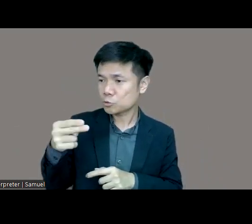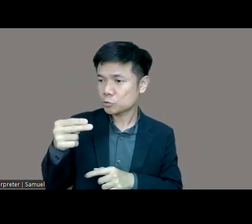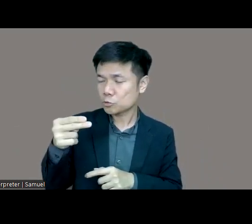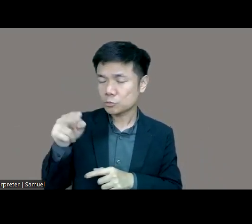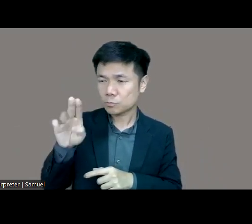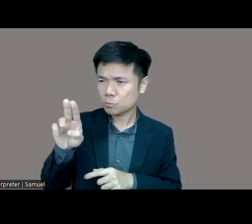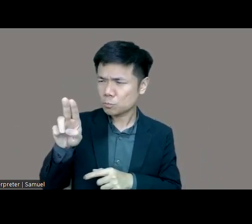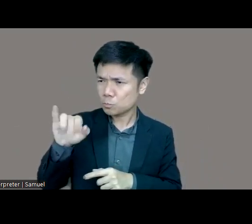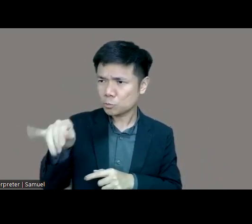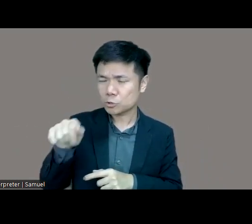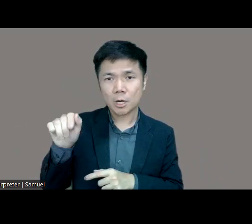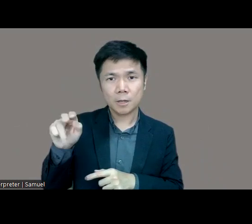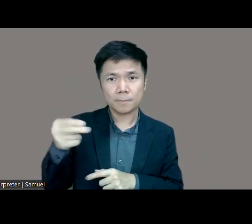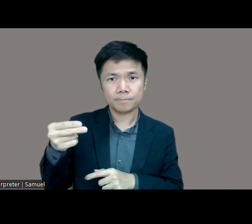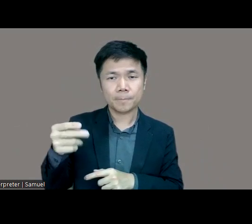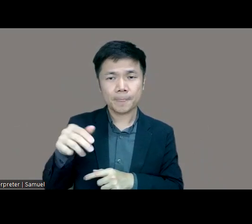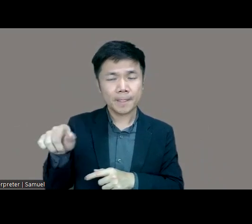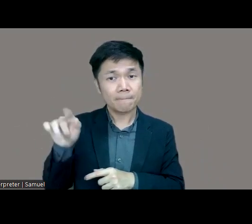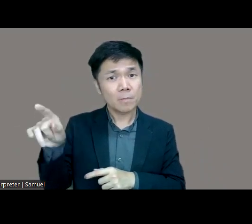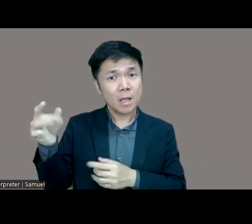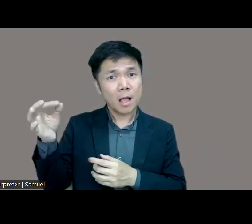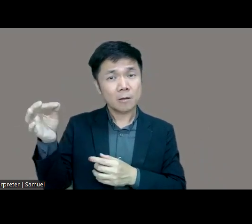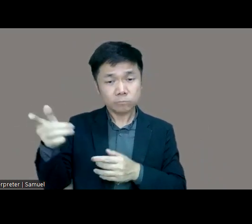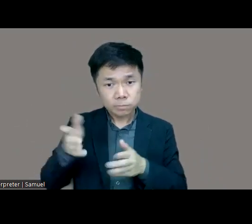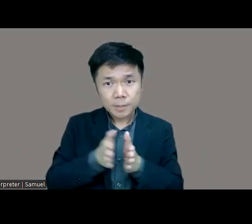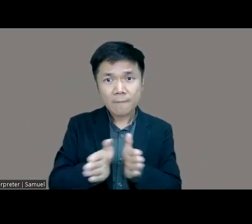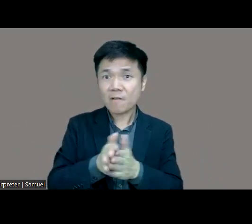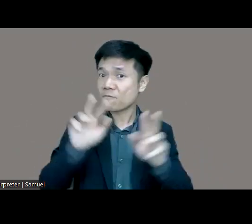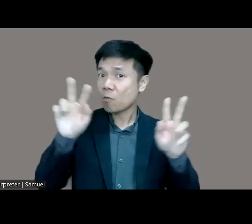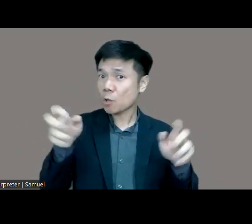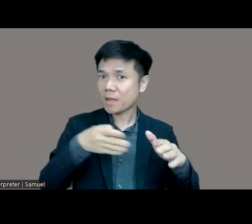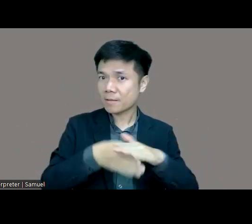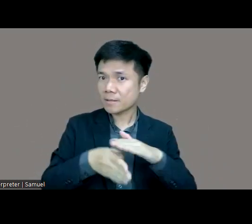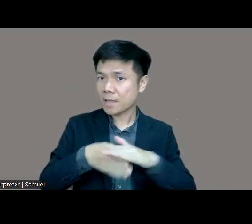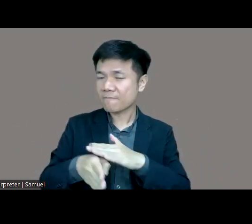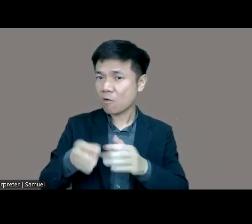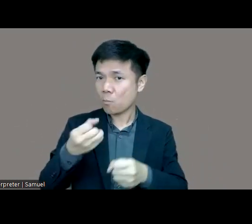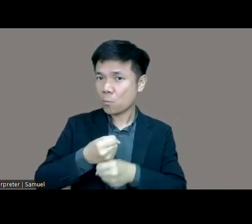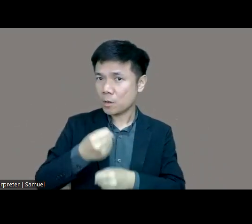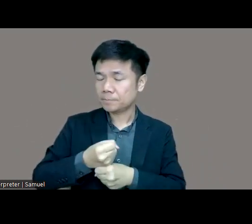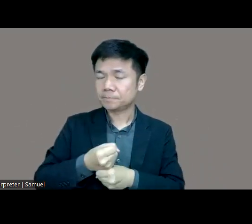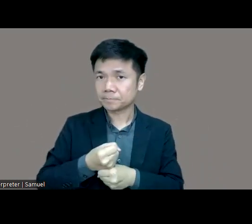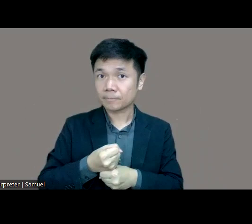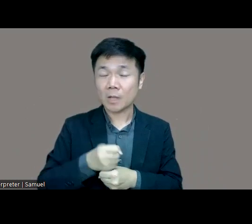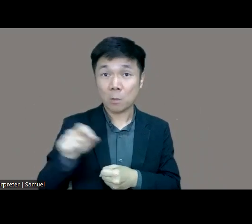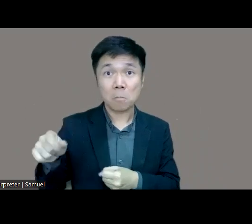and skills for access to employment. That is another area that has been